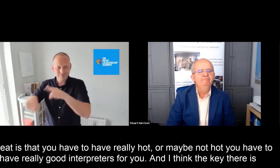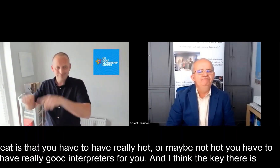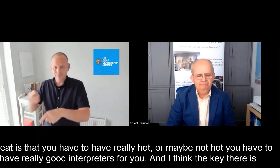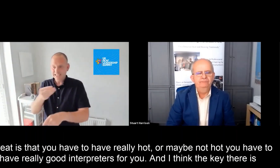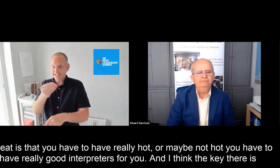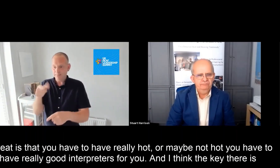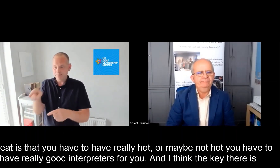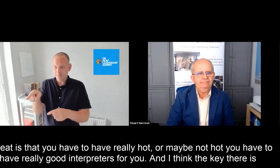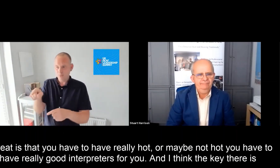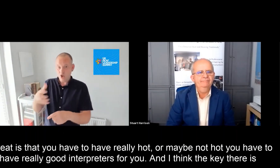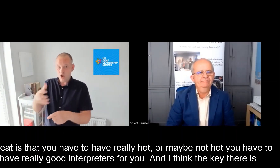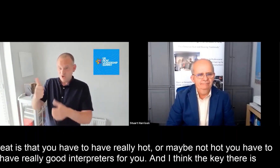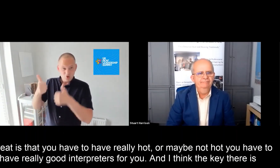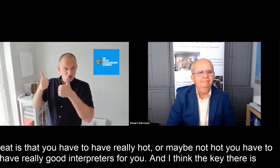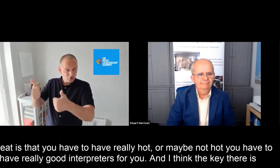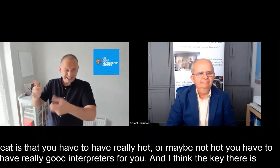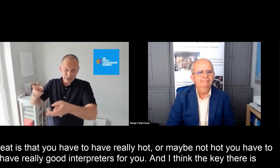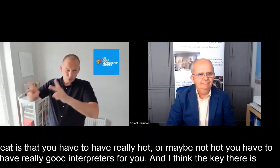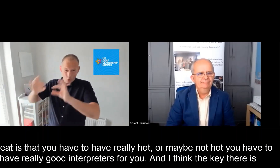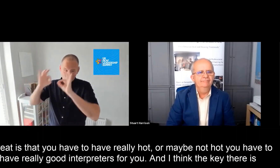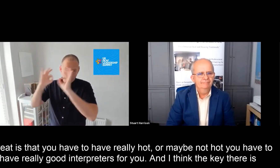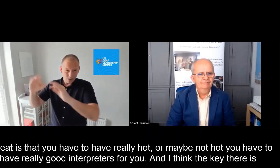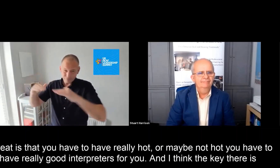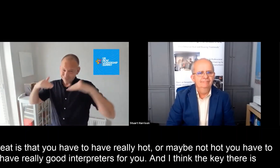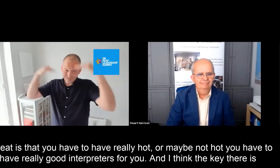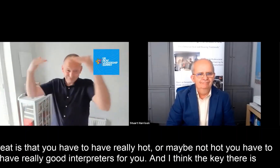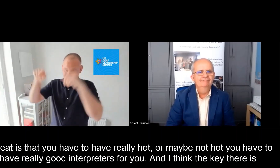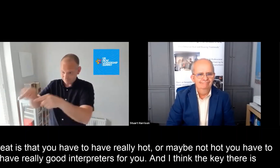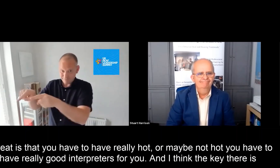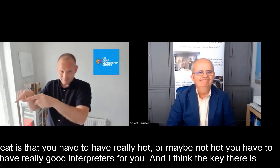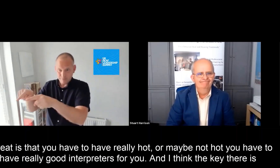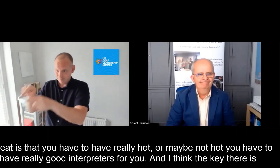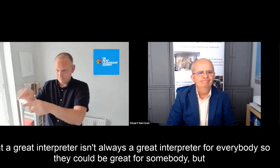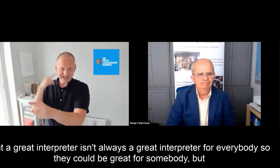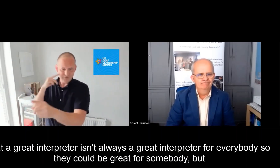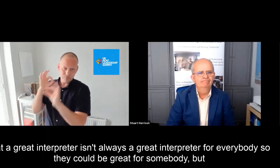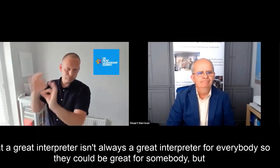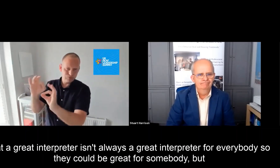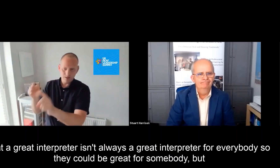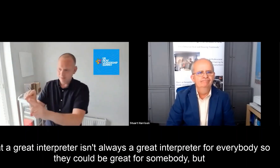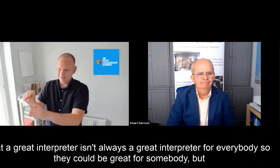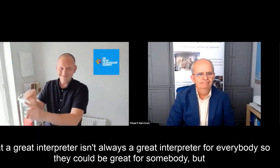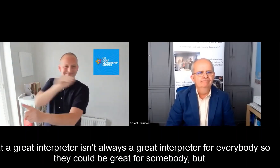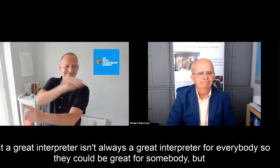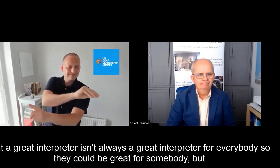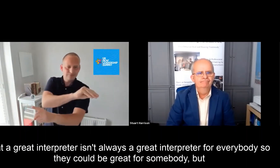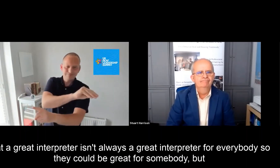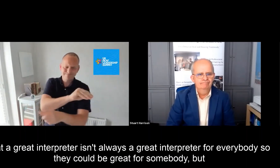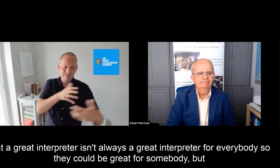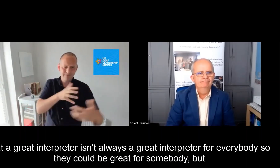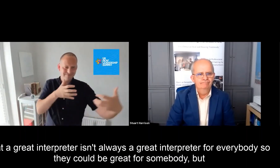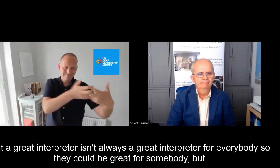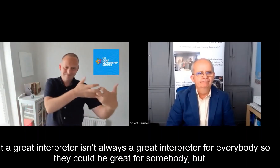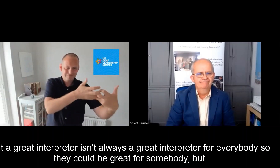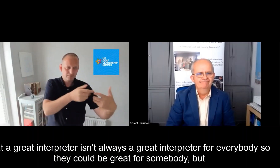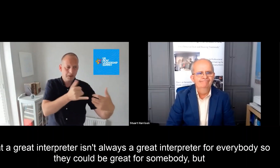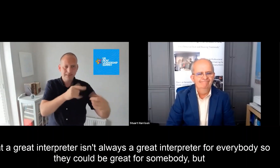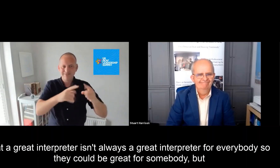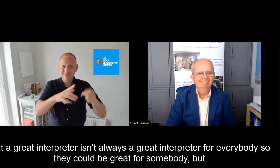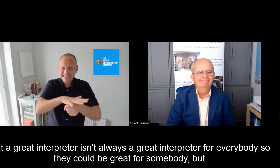really good interpreters for you. And I think the key there is that a great interpreter isn't always a great interpreter for everybody. So